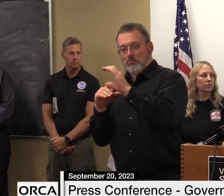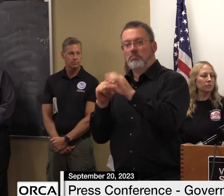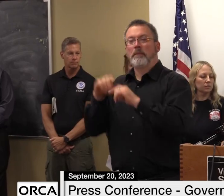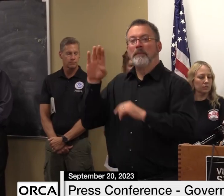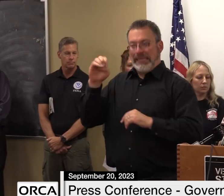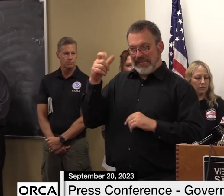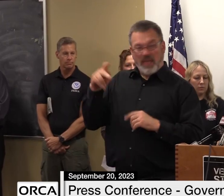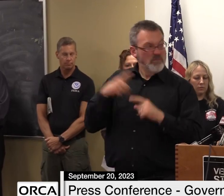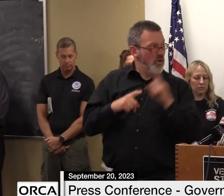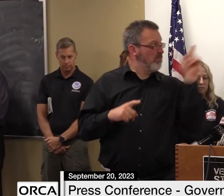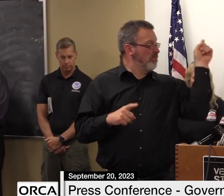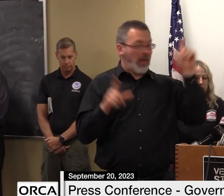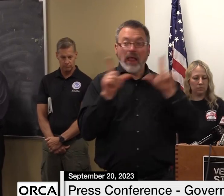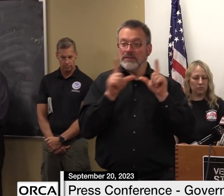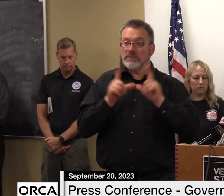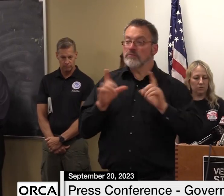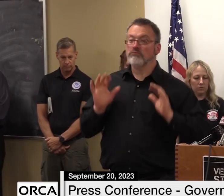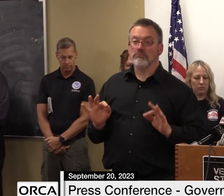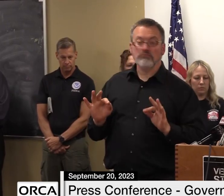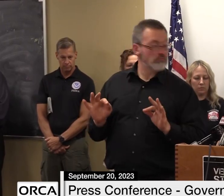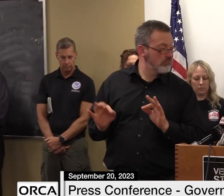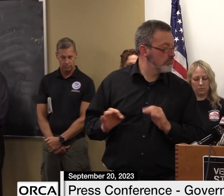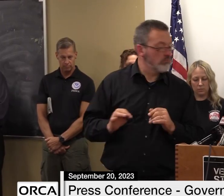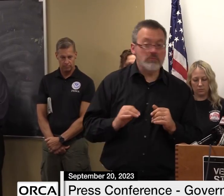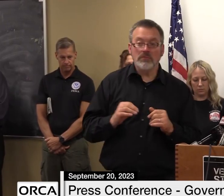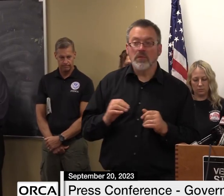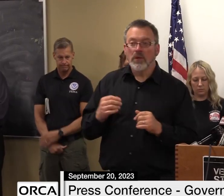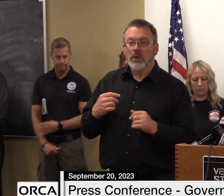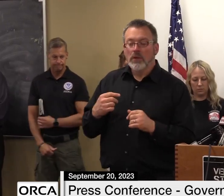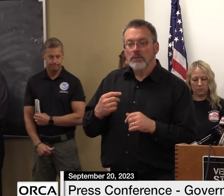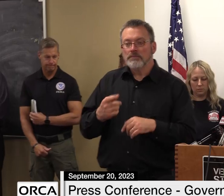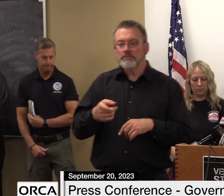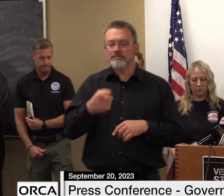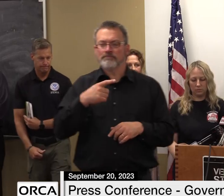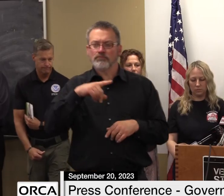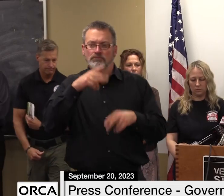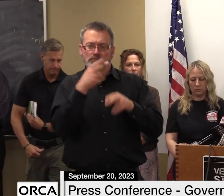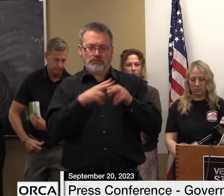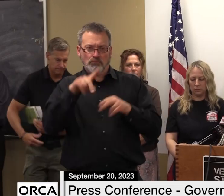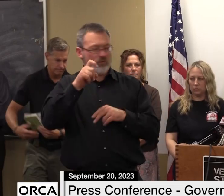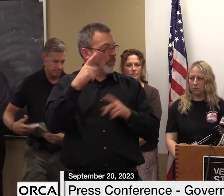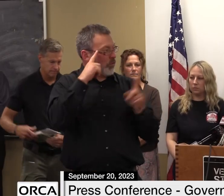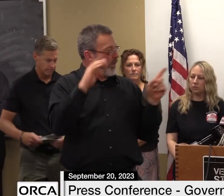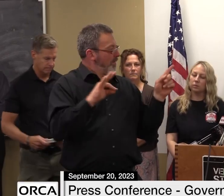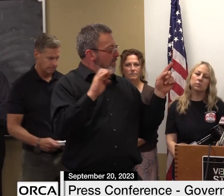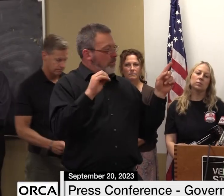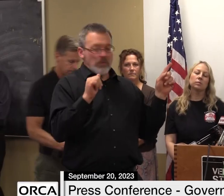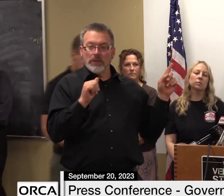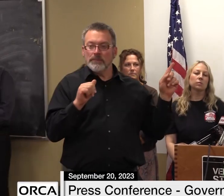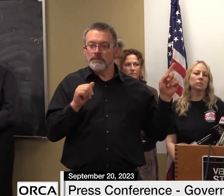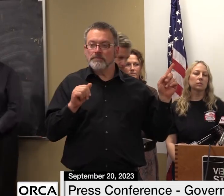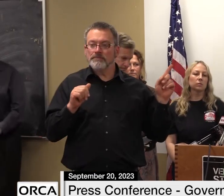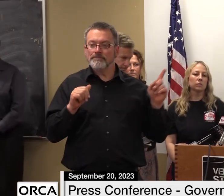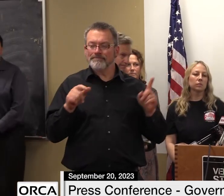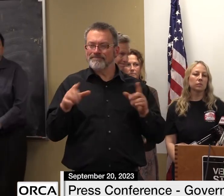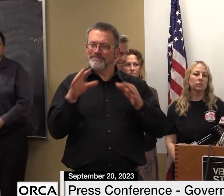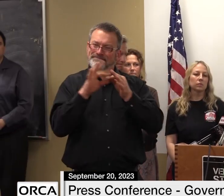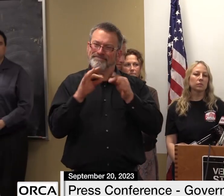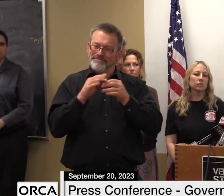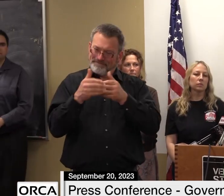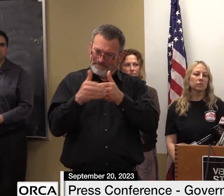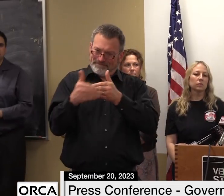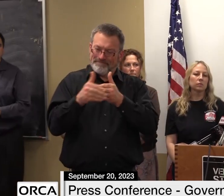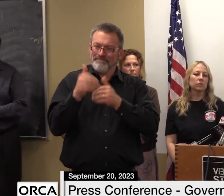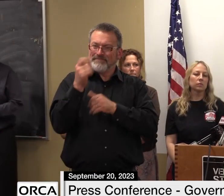Yeah. And just a quick question on FEMA. The 18 months that General Murray has talked